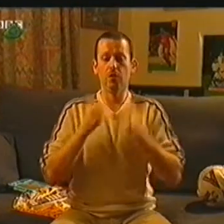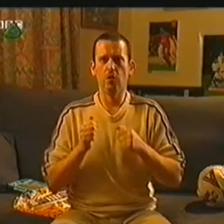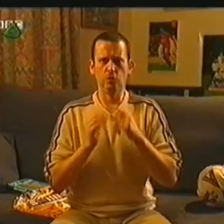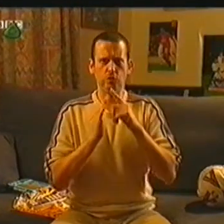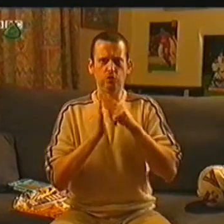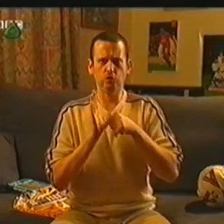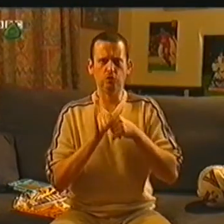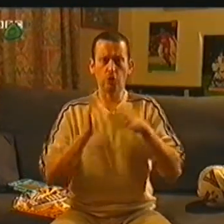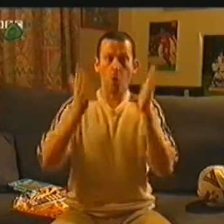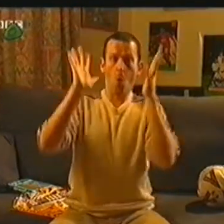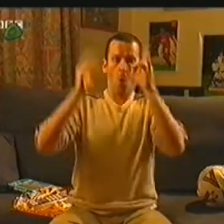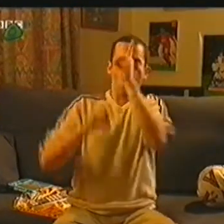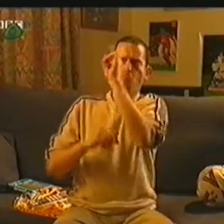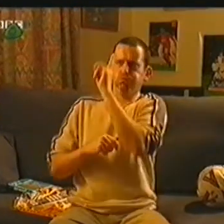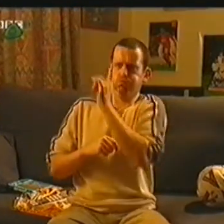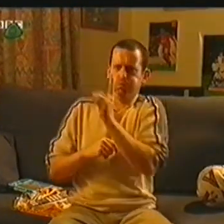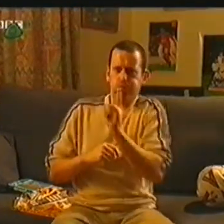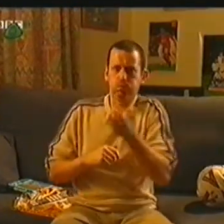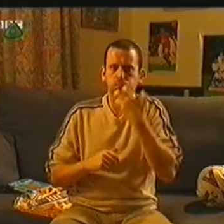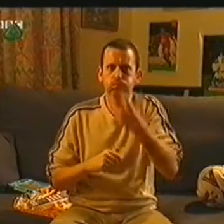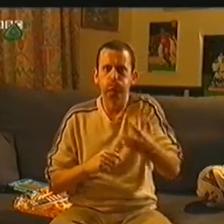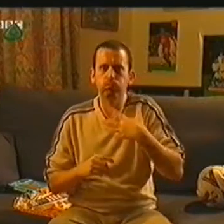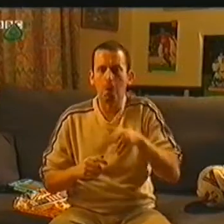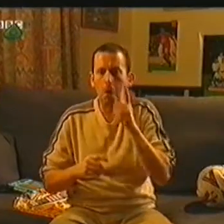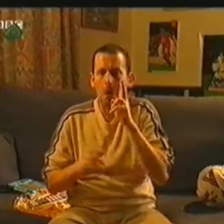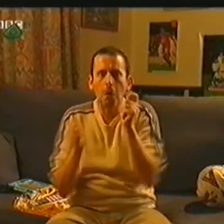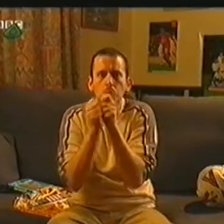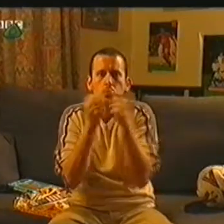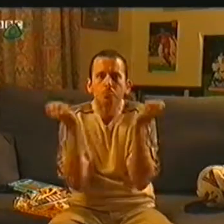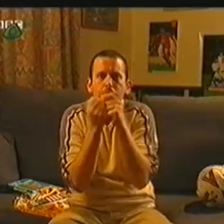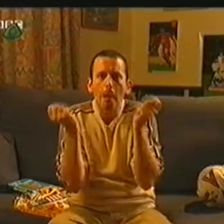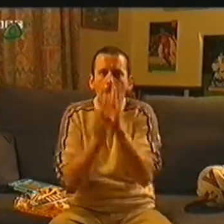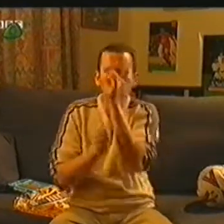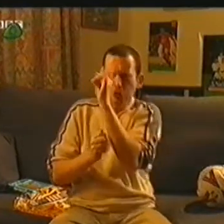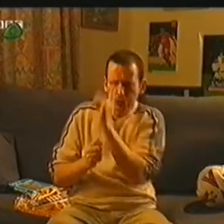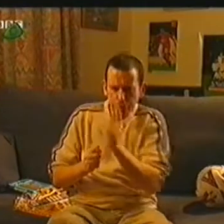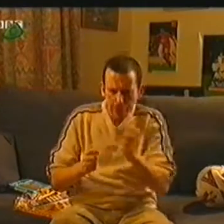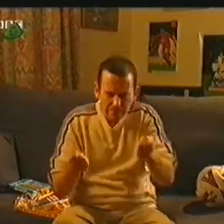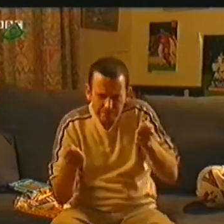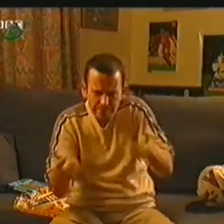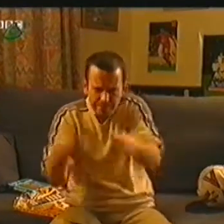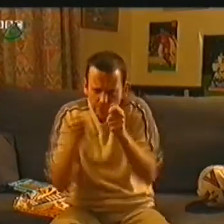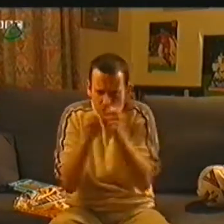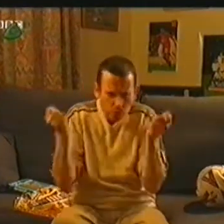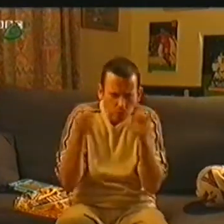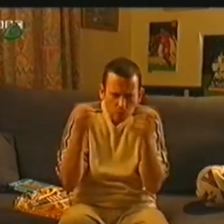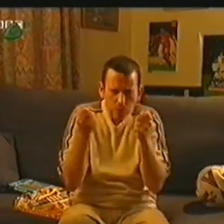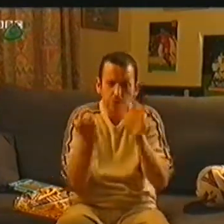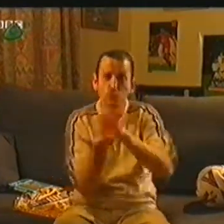Next day was Saturday. Josh did not have to go to school and face his friends' misplaced praise.